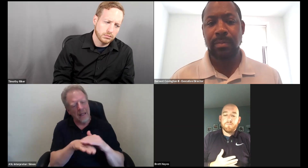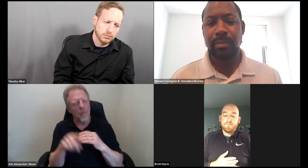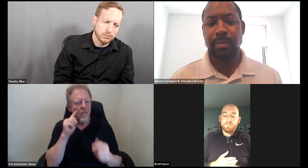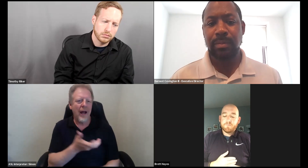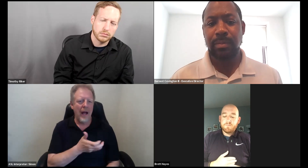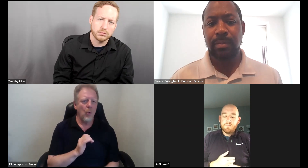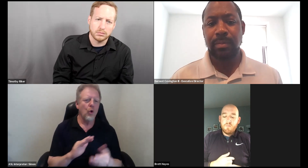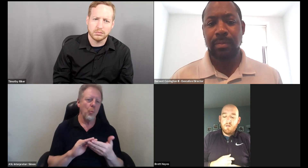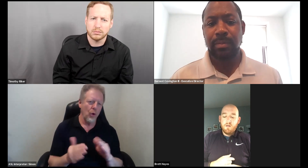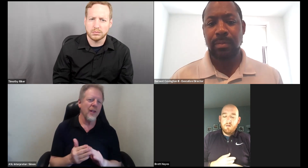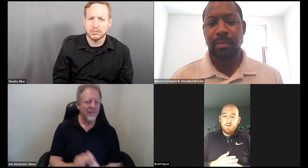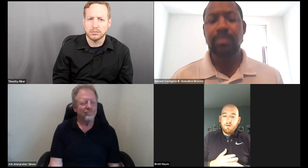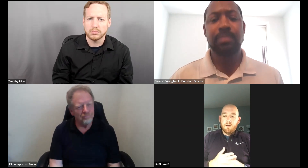community.